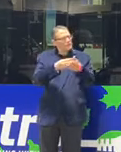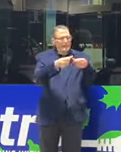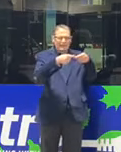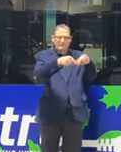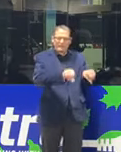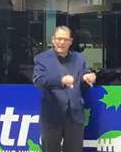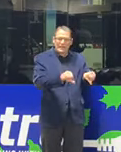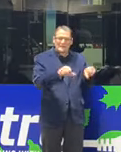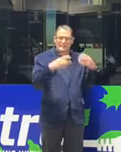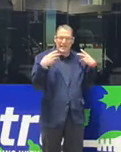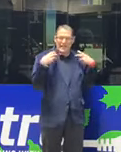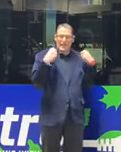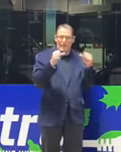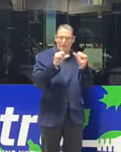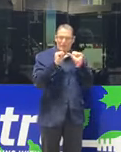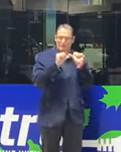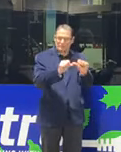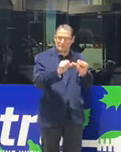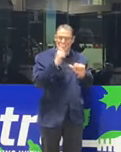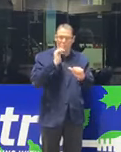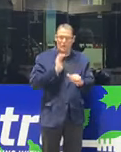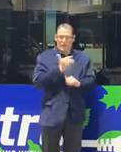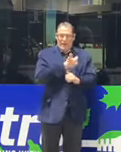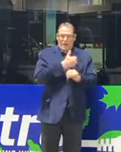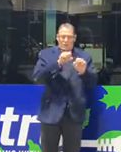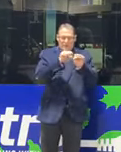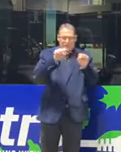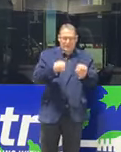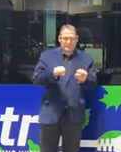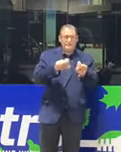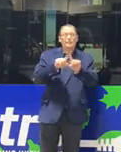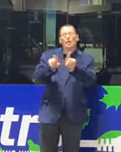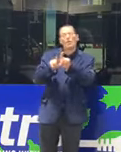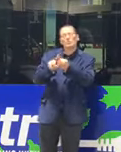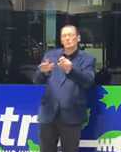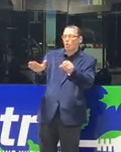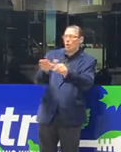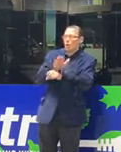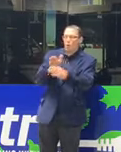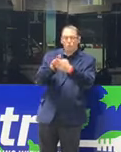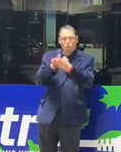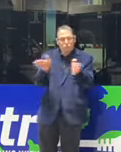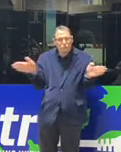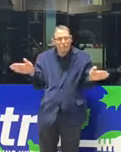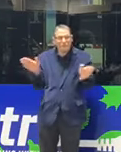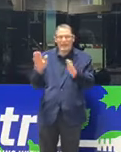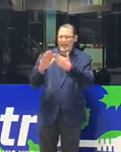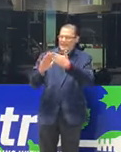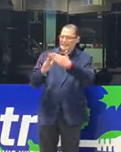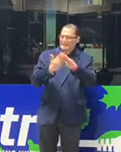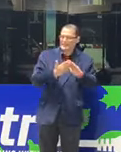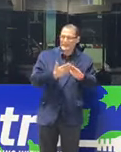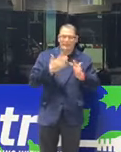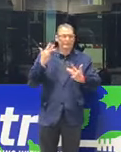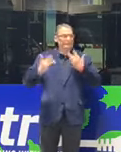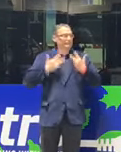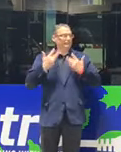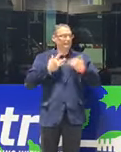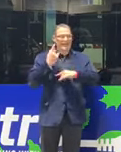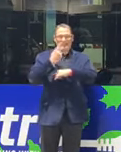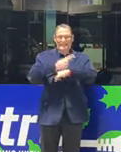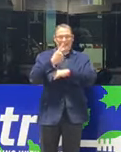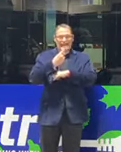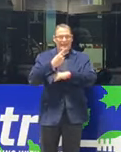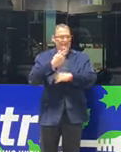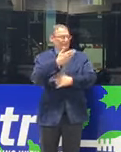in health integrity, not only of our system, but of our whole city. So anyway, this is a super exciting day. Obviously,